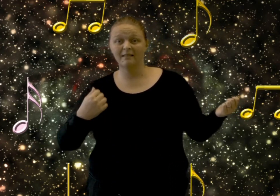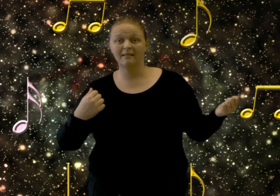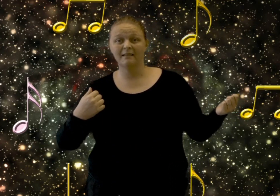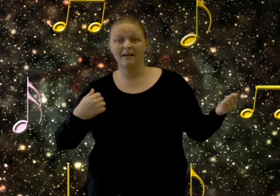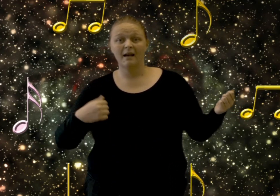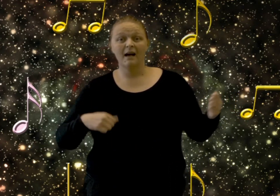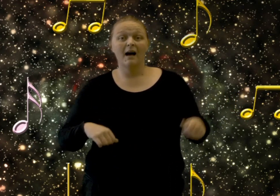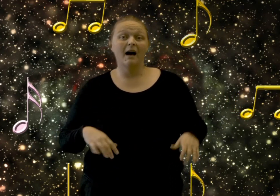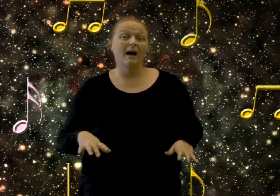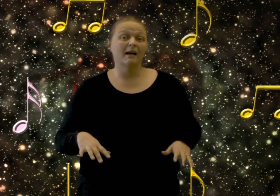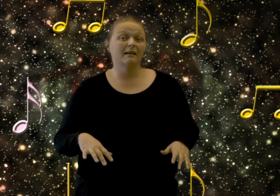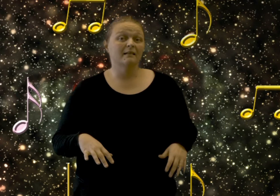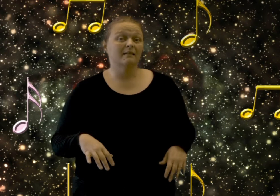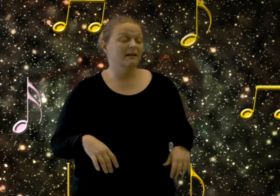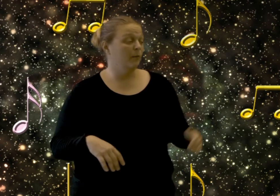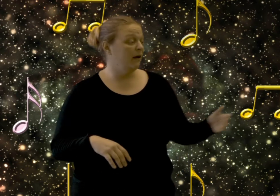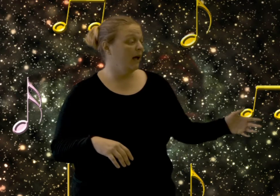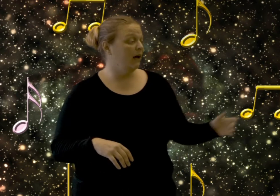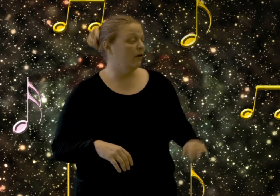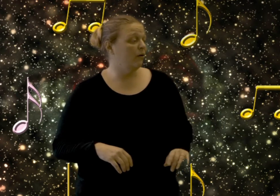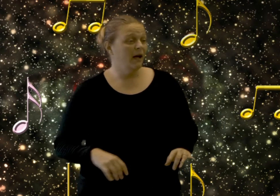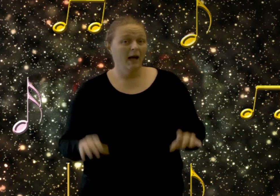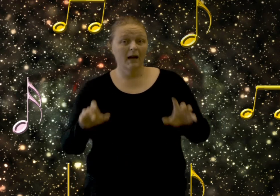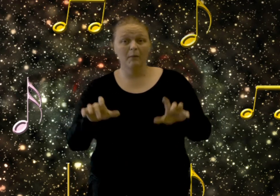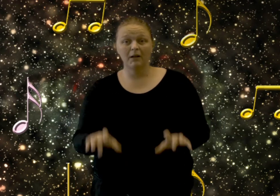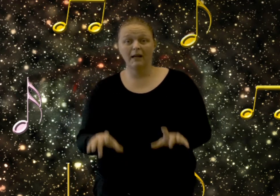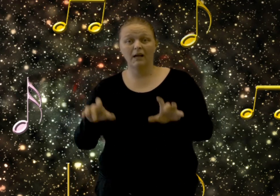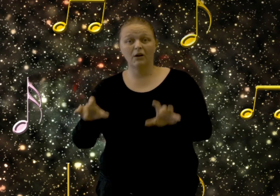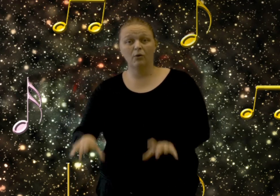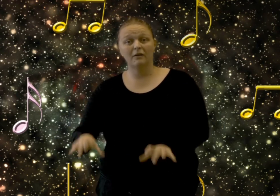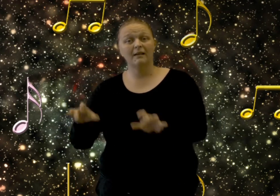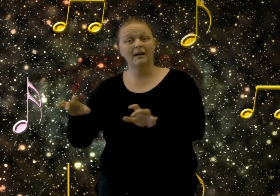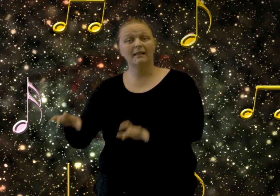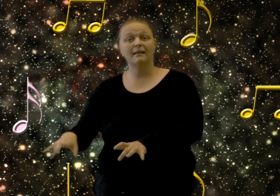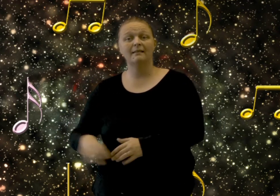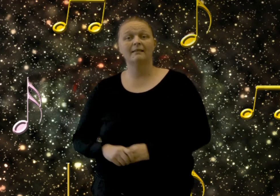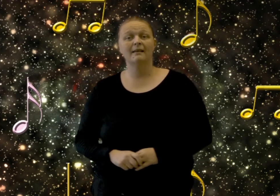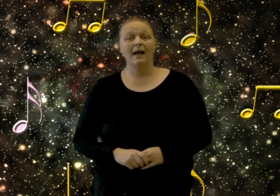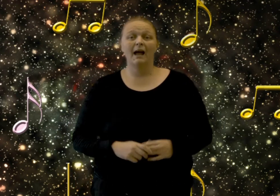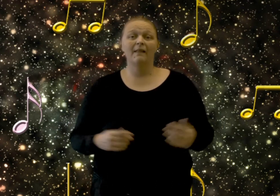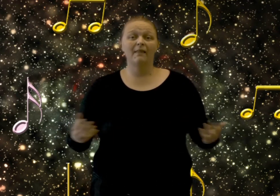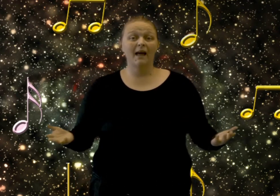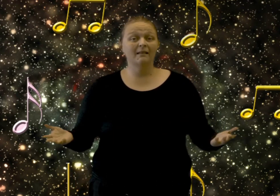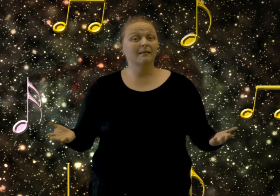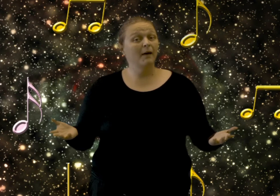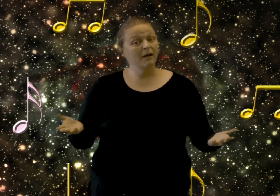this. I see a piano and I play chords like this. And that's my